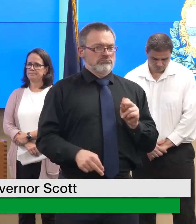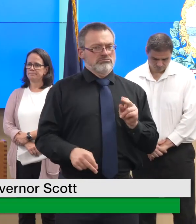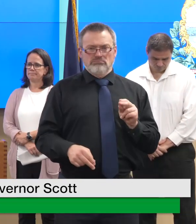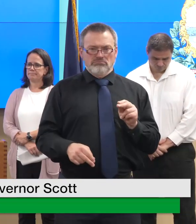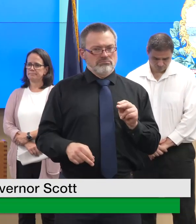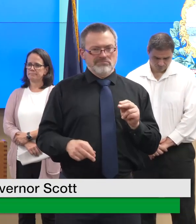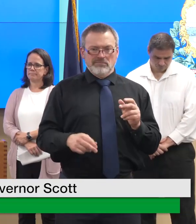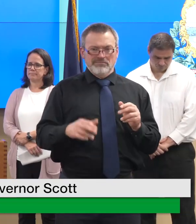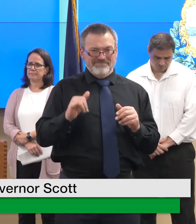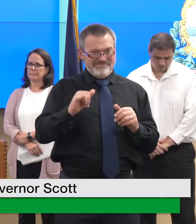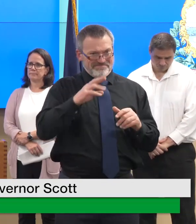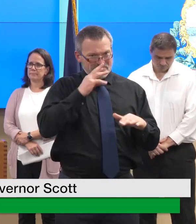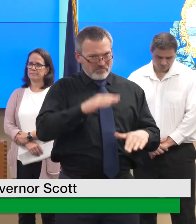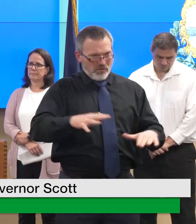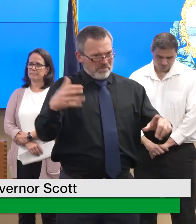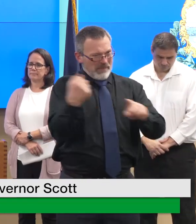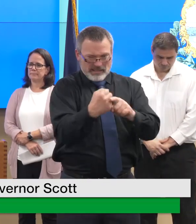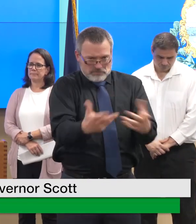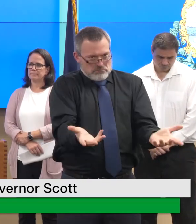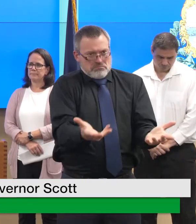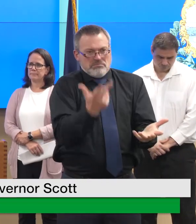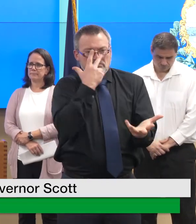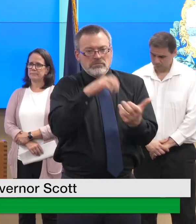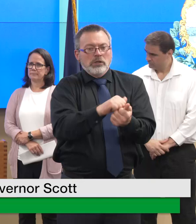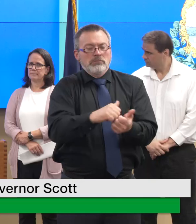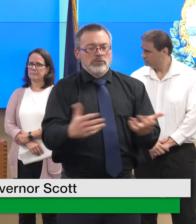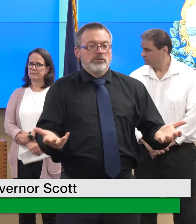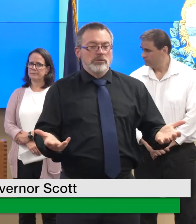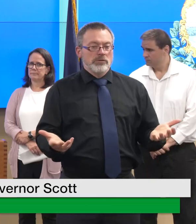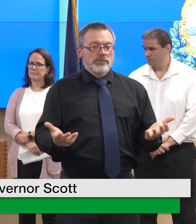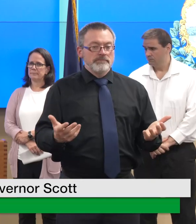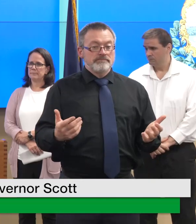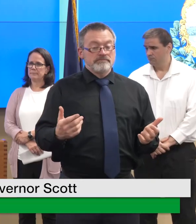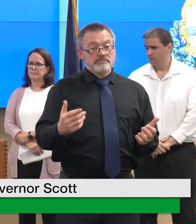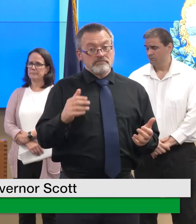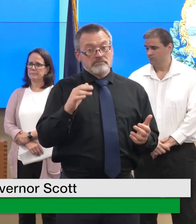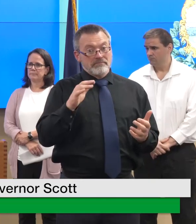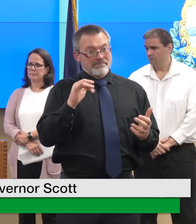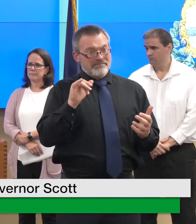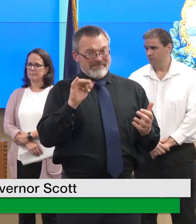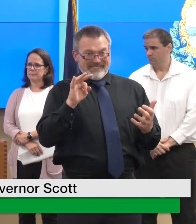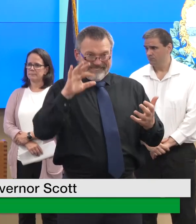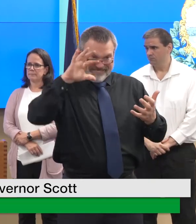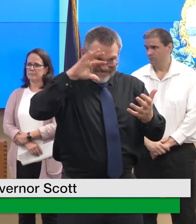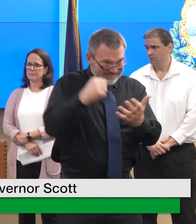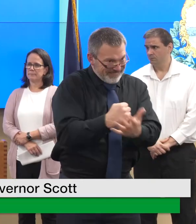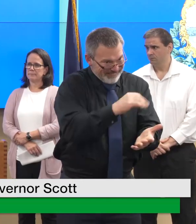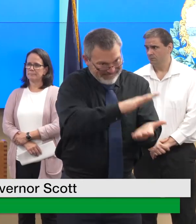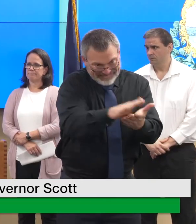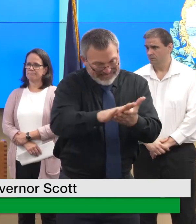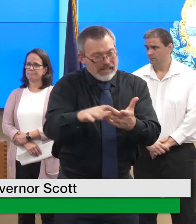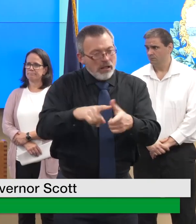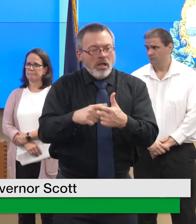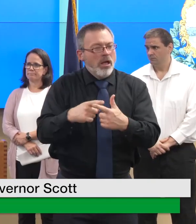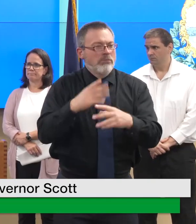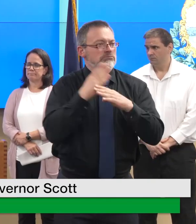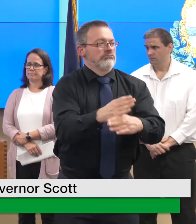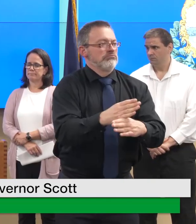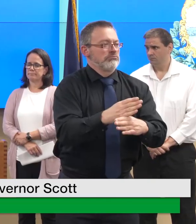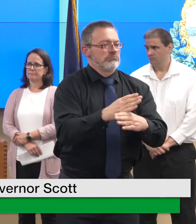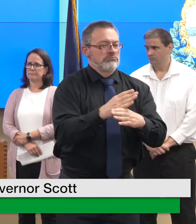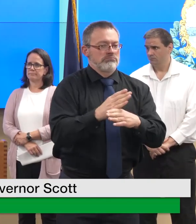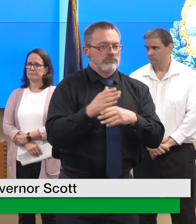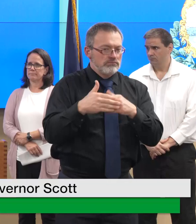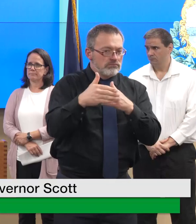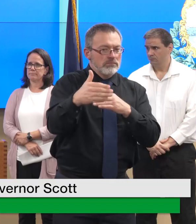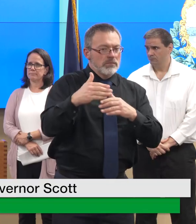don't cause another problem that could have been prevented had we cleaned that out. But it's hard to catch up, and we need